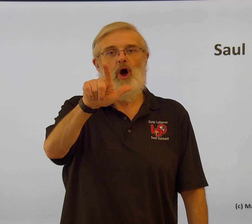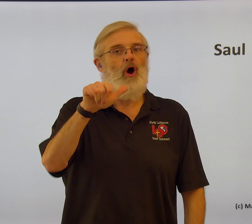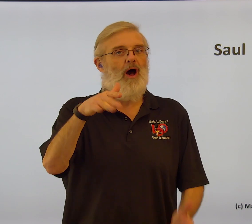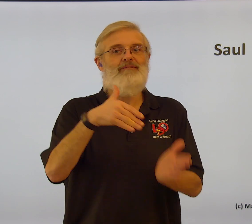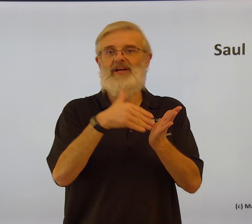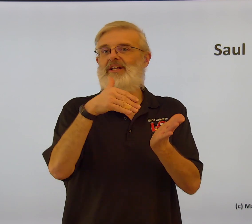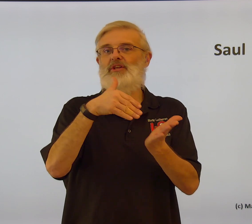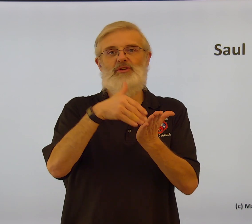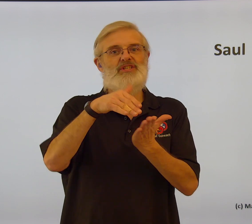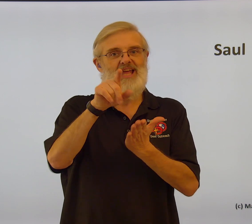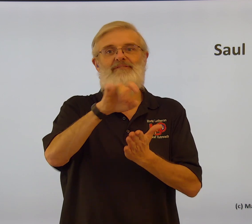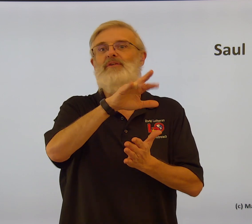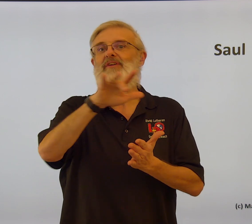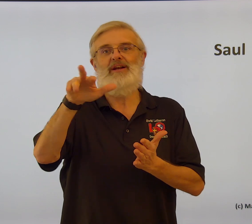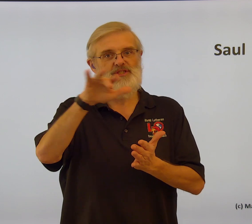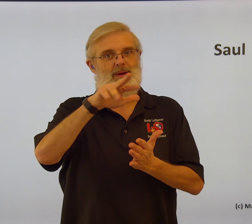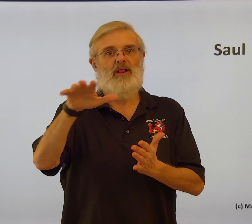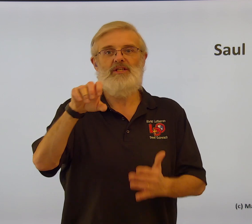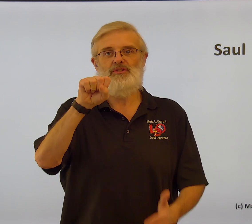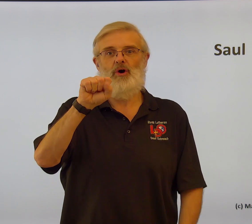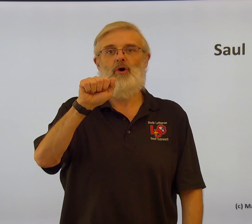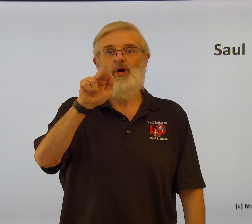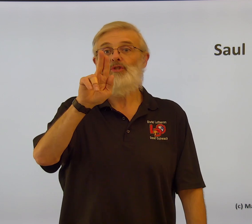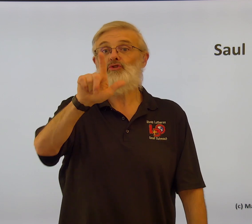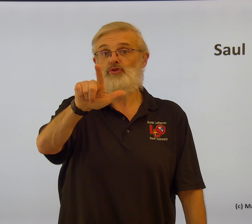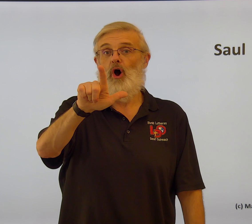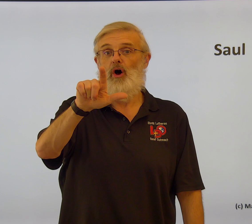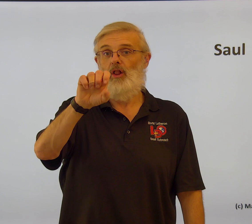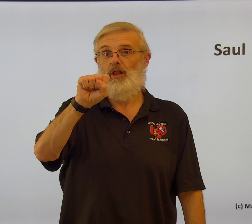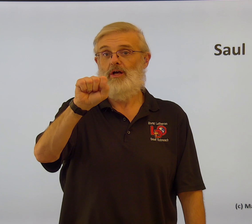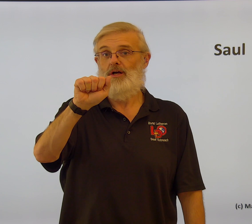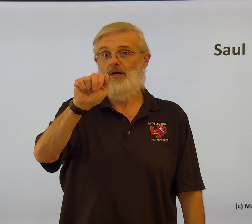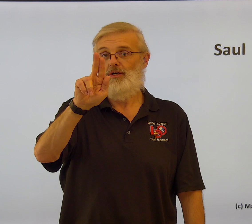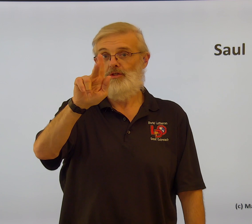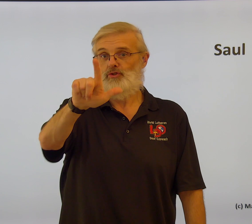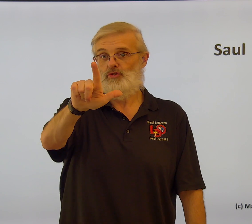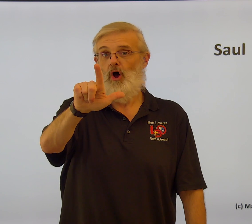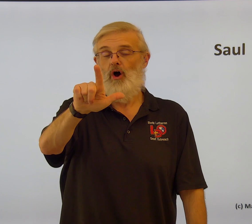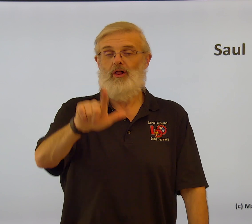often you just have to fingerspell it. So, Saul. Saul.